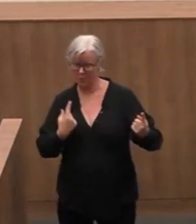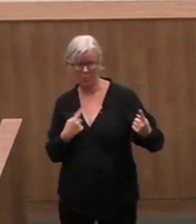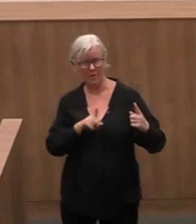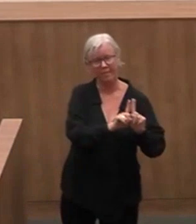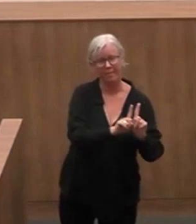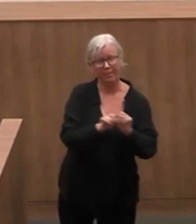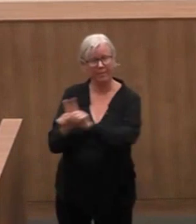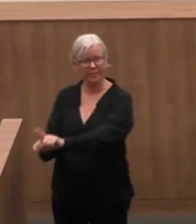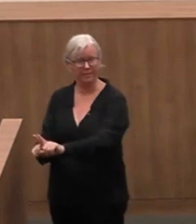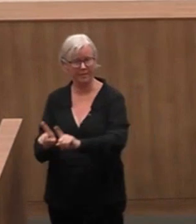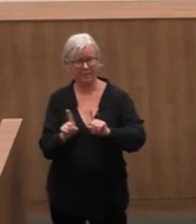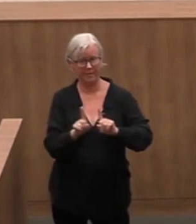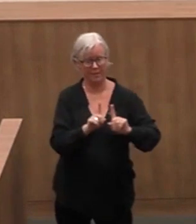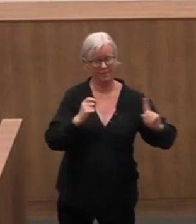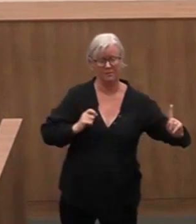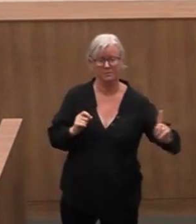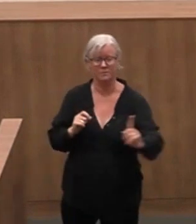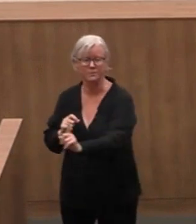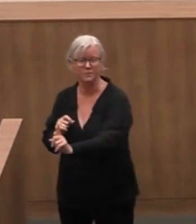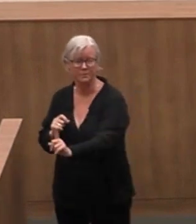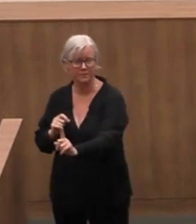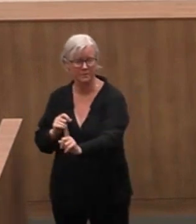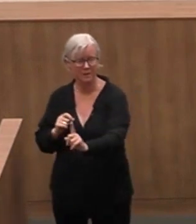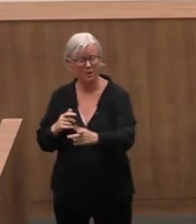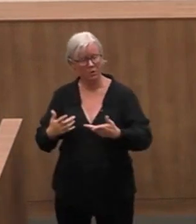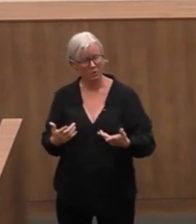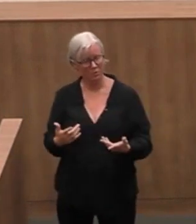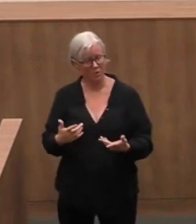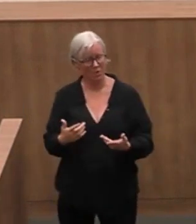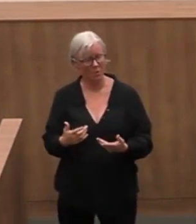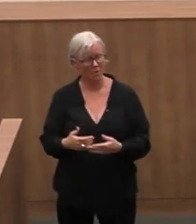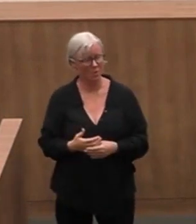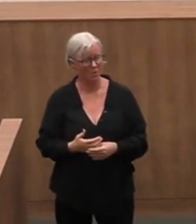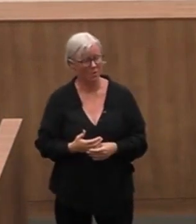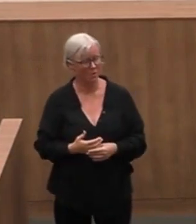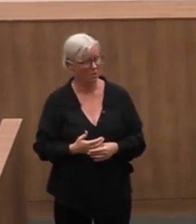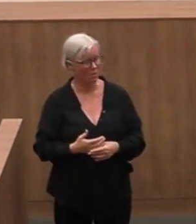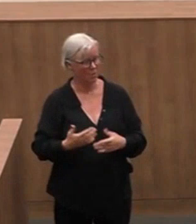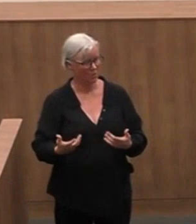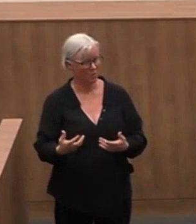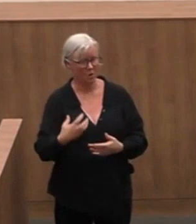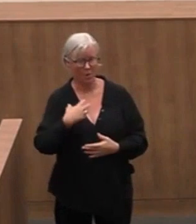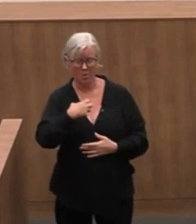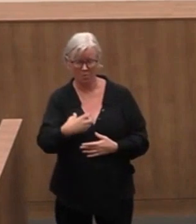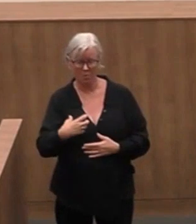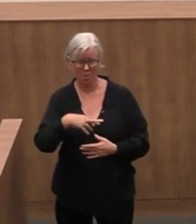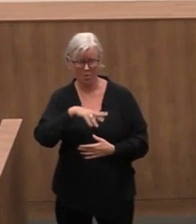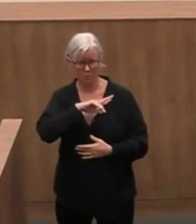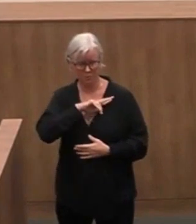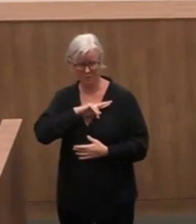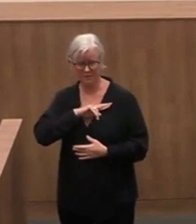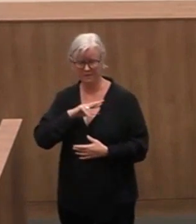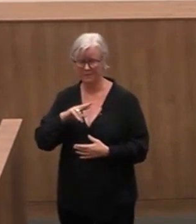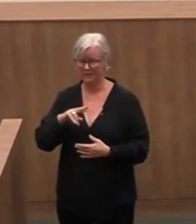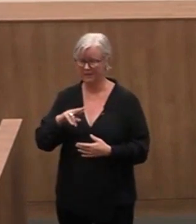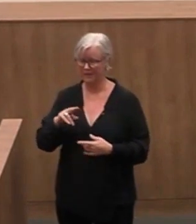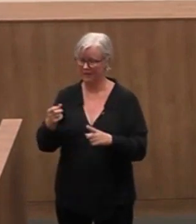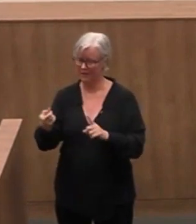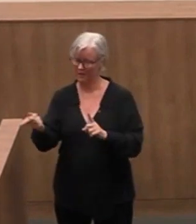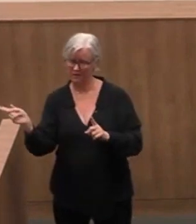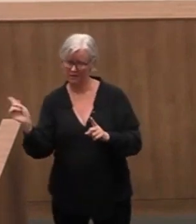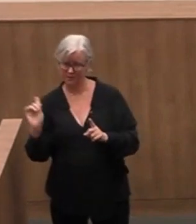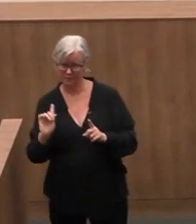So that's, I guess, putting a bit more of an onus on the people in the clinical setting to be